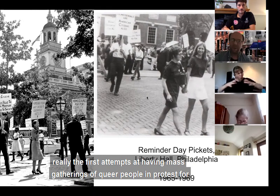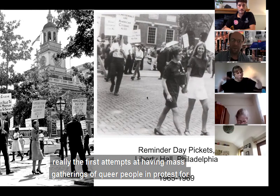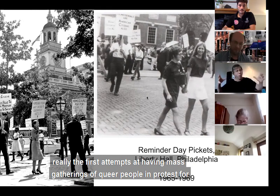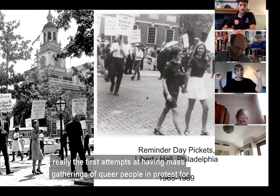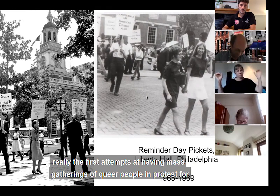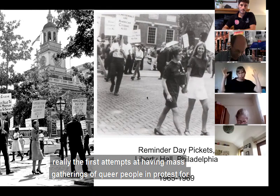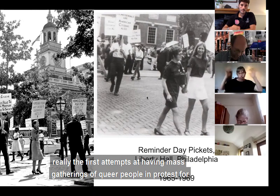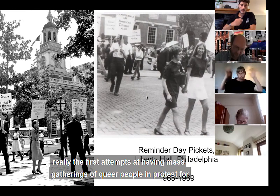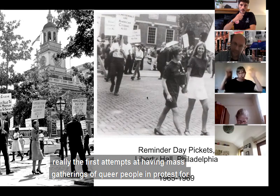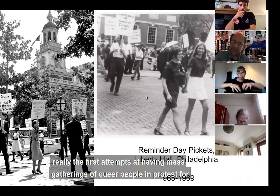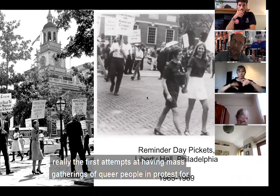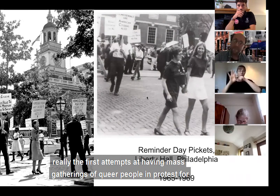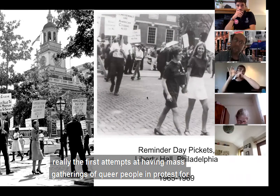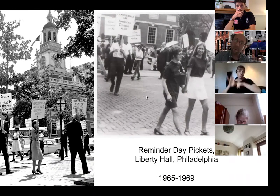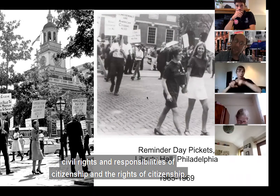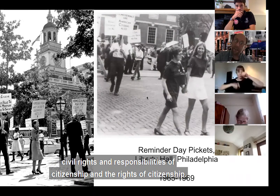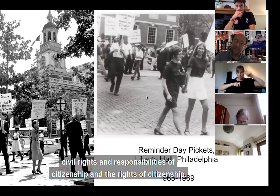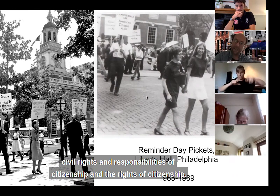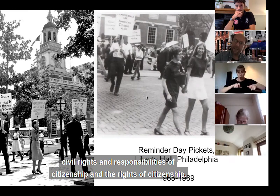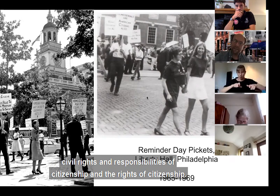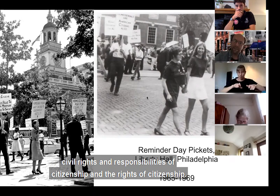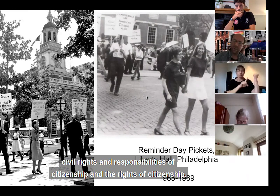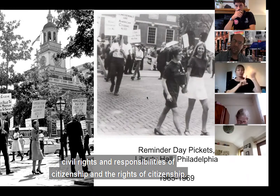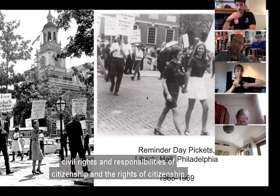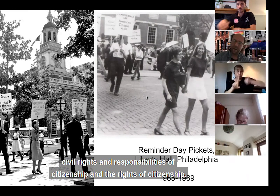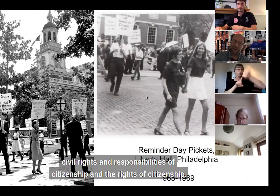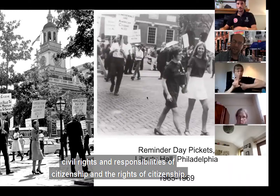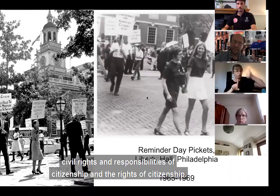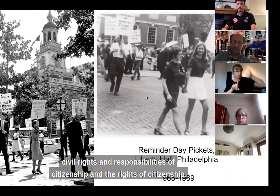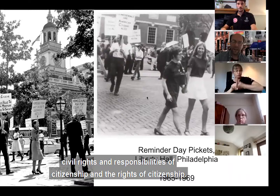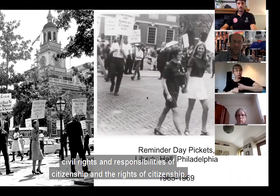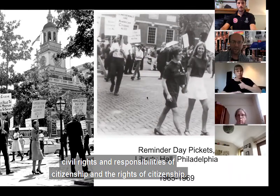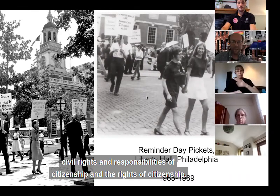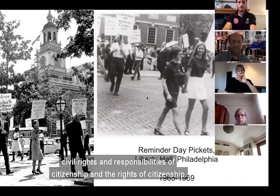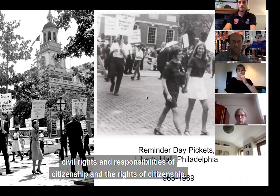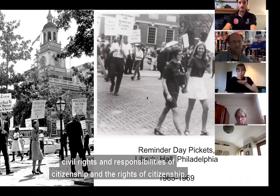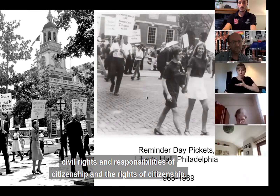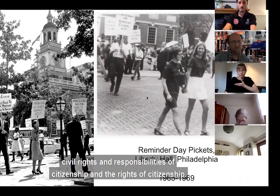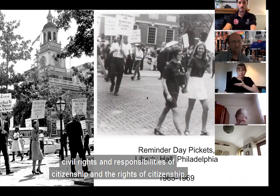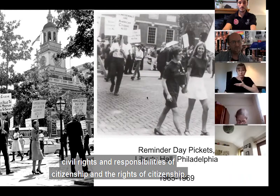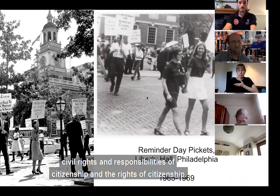queer people in protest for civil rights and